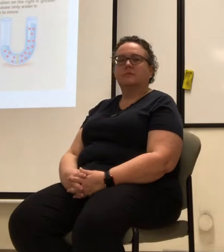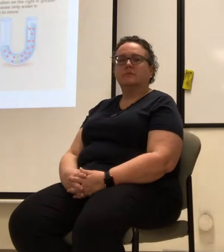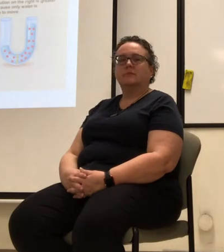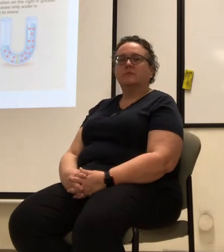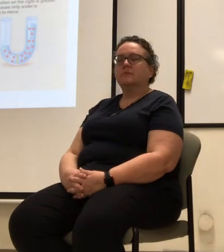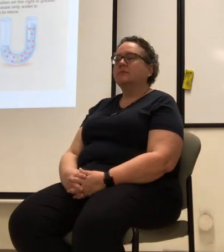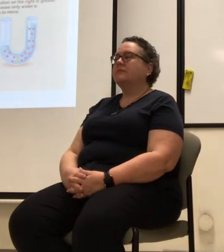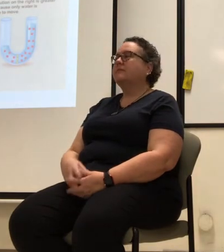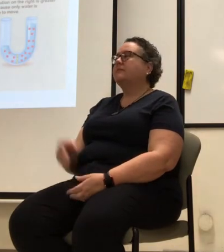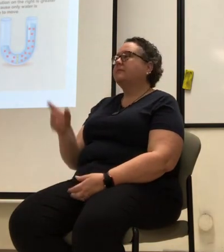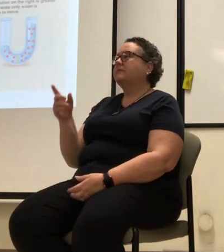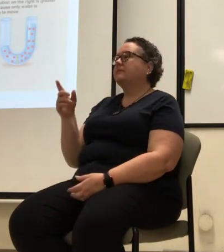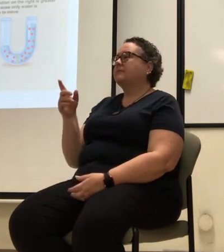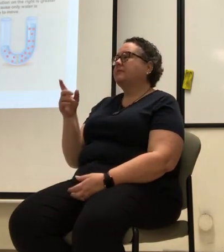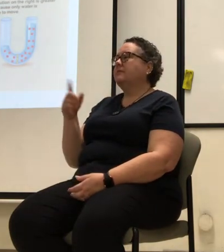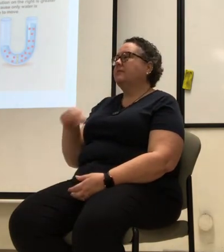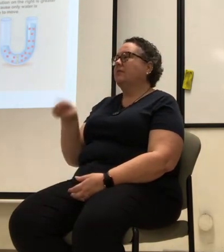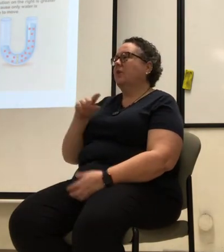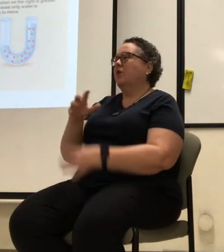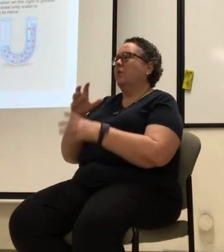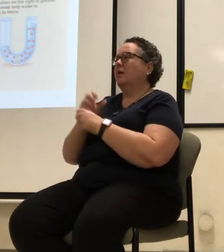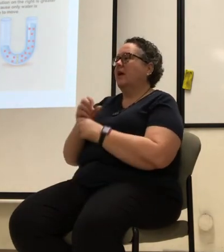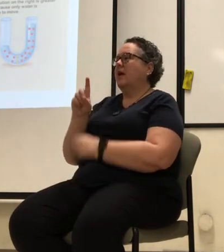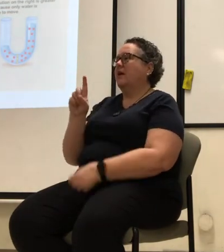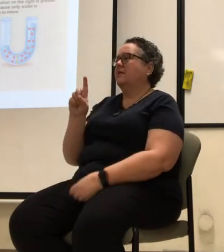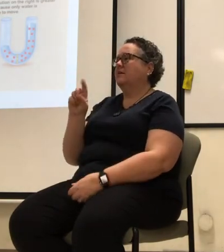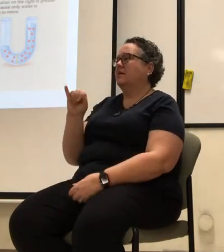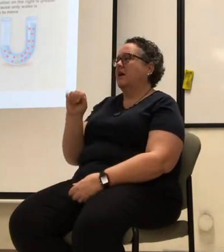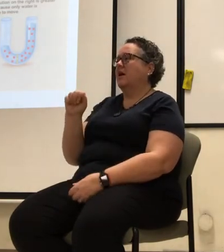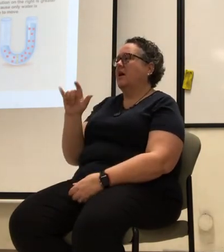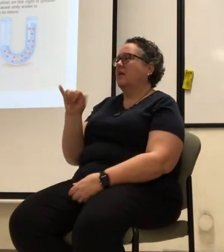Now you're going to get some dialysis tubing,